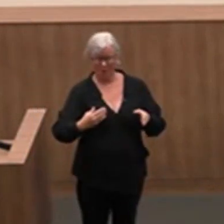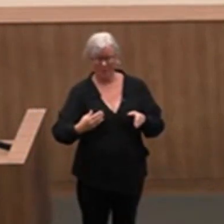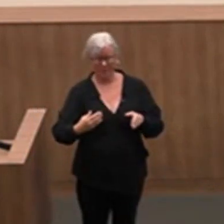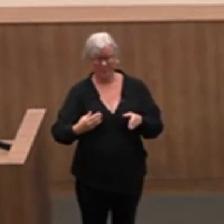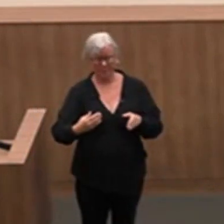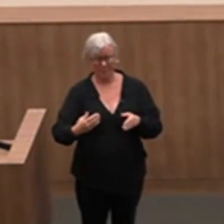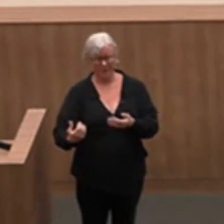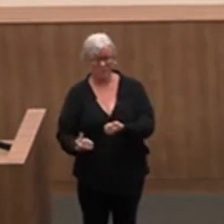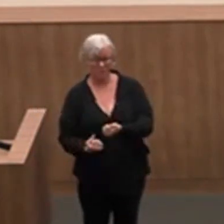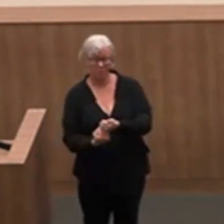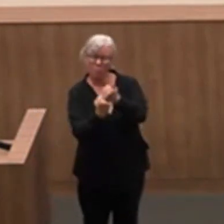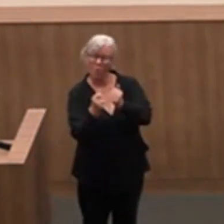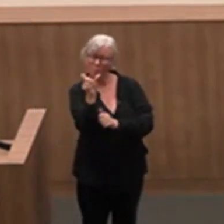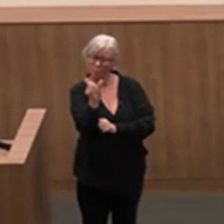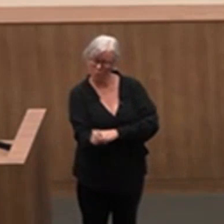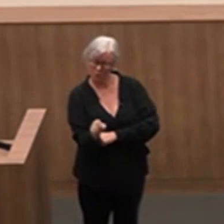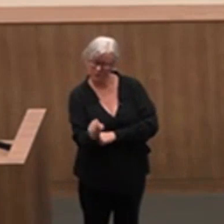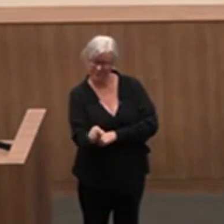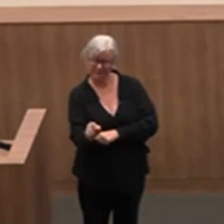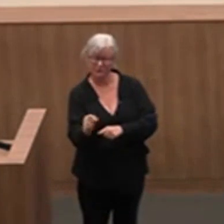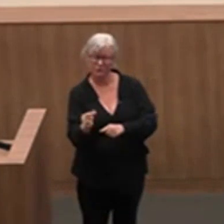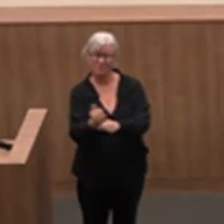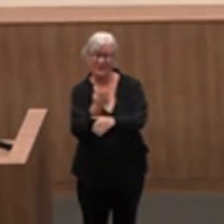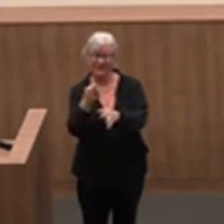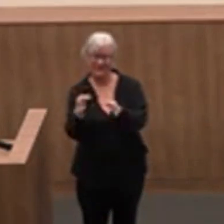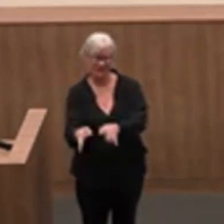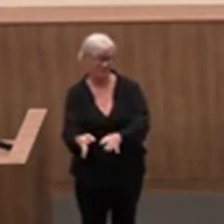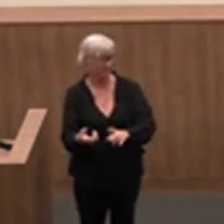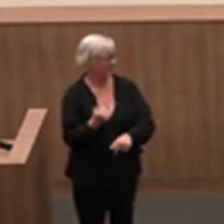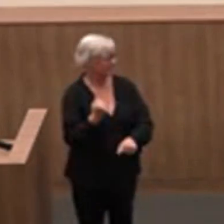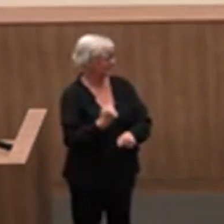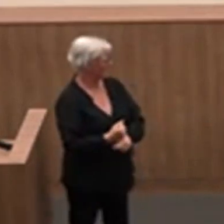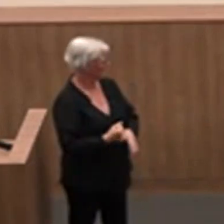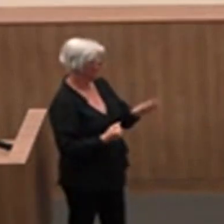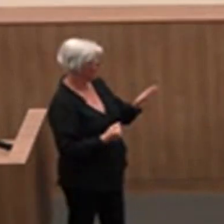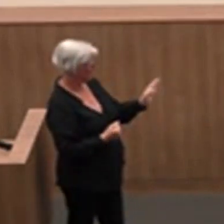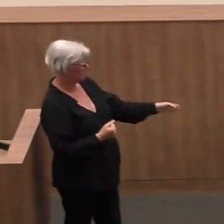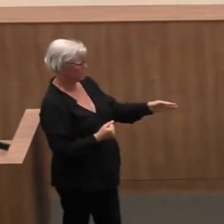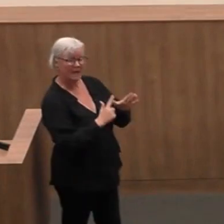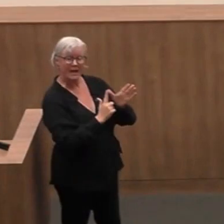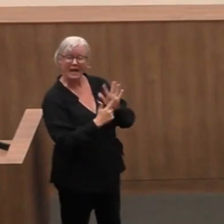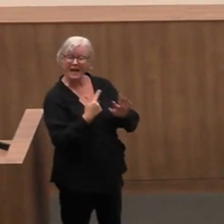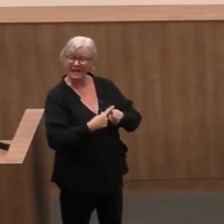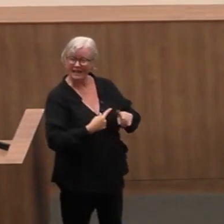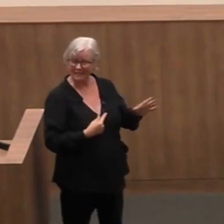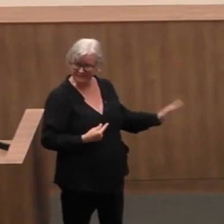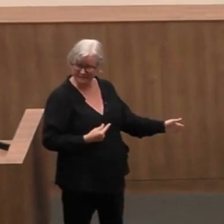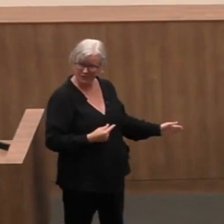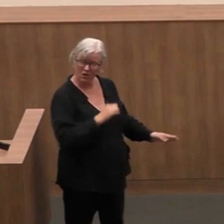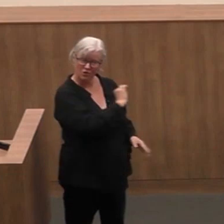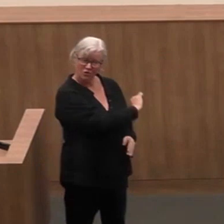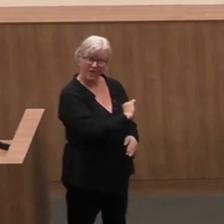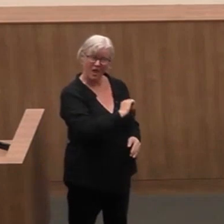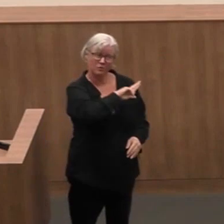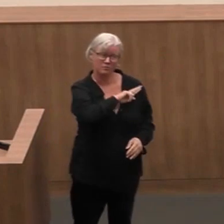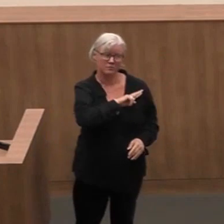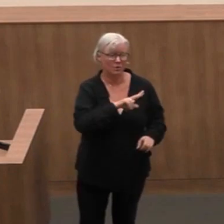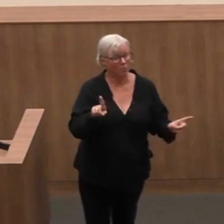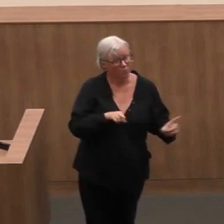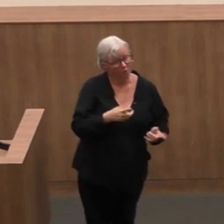supporter. So in this case, Alex would be Sam's decision supporter. So what is the role of a decision supporter